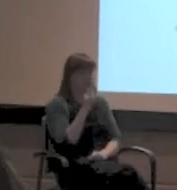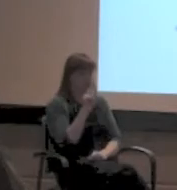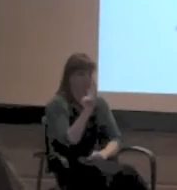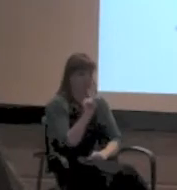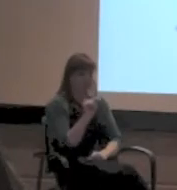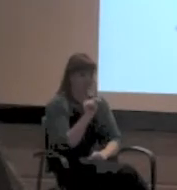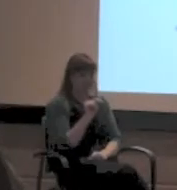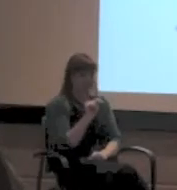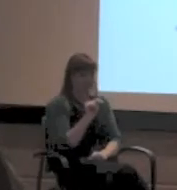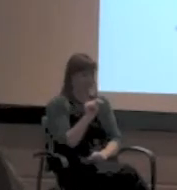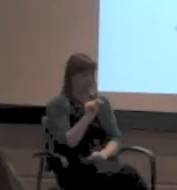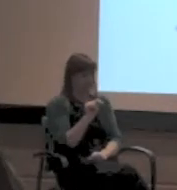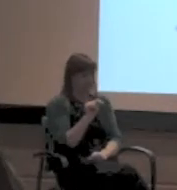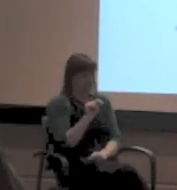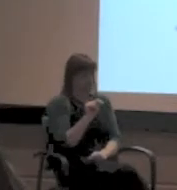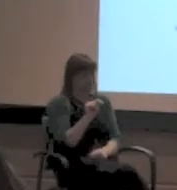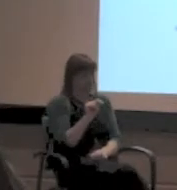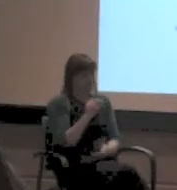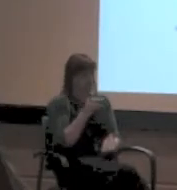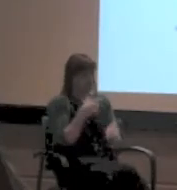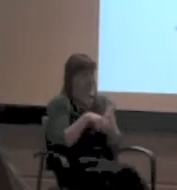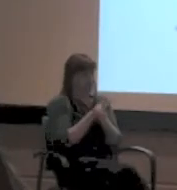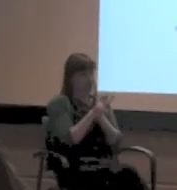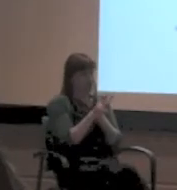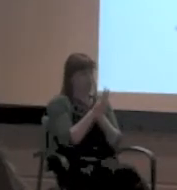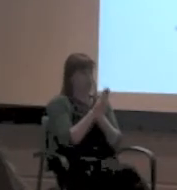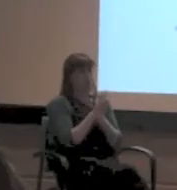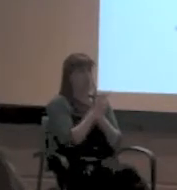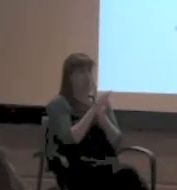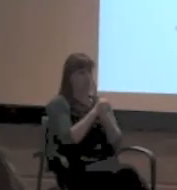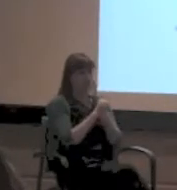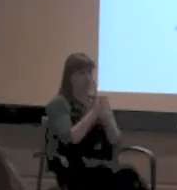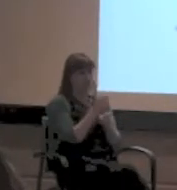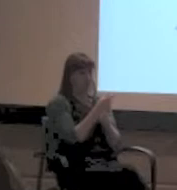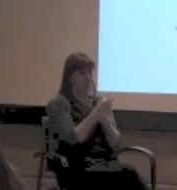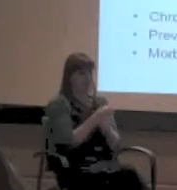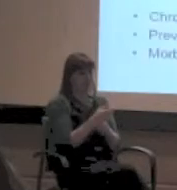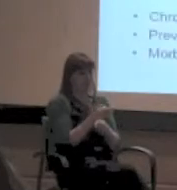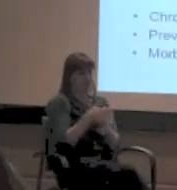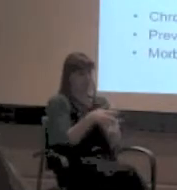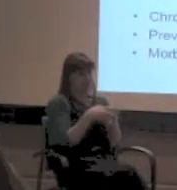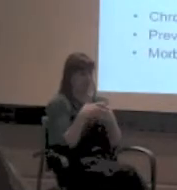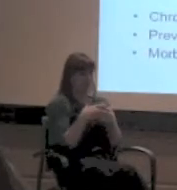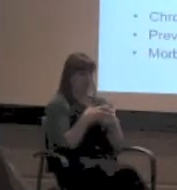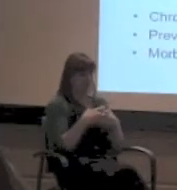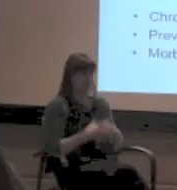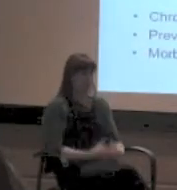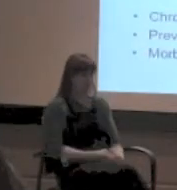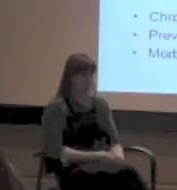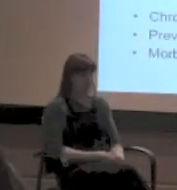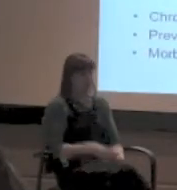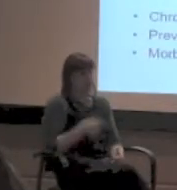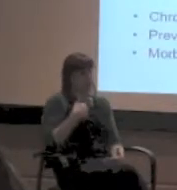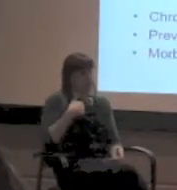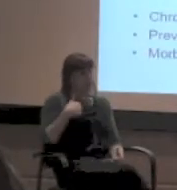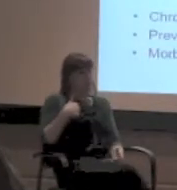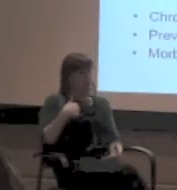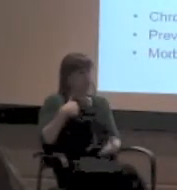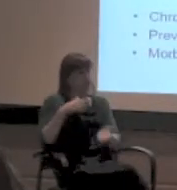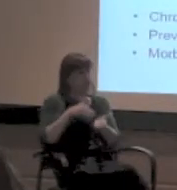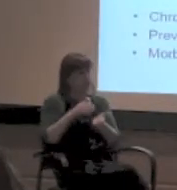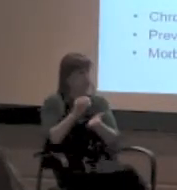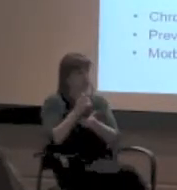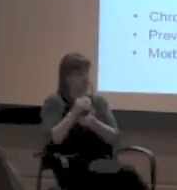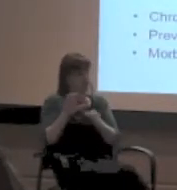$2 billion a year in the United States. This is a study which Dr. Simon and I did. And